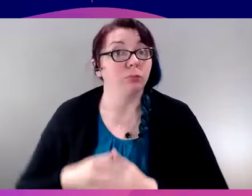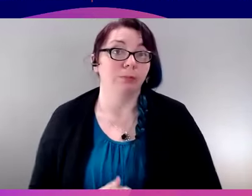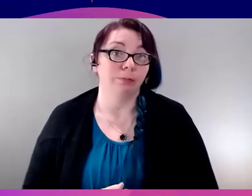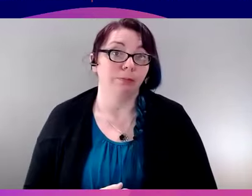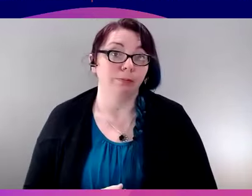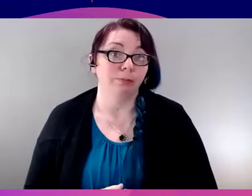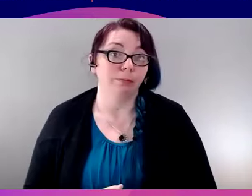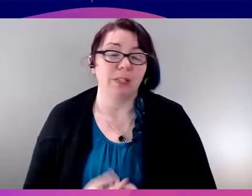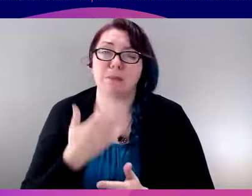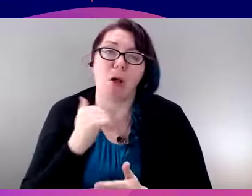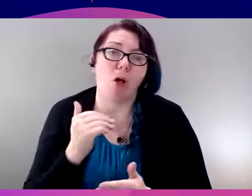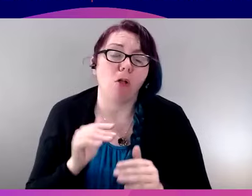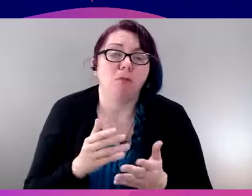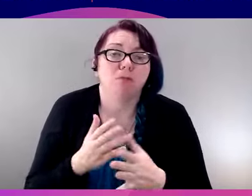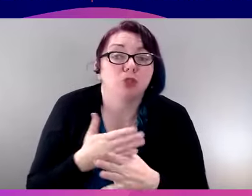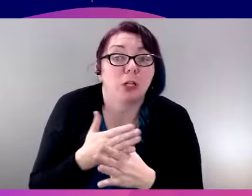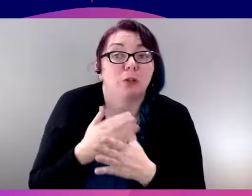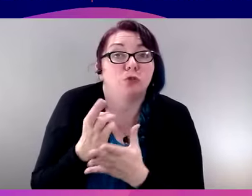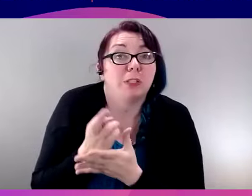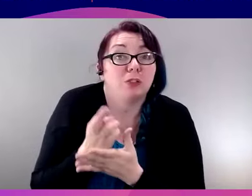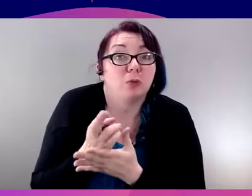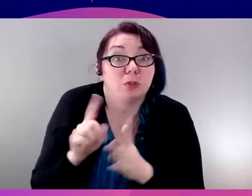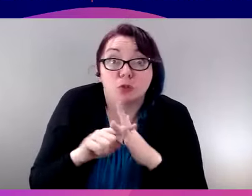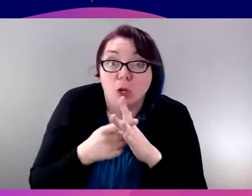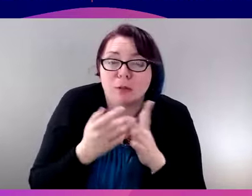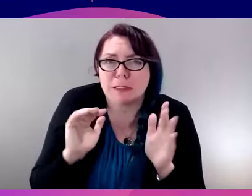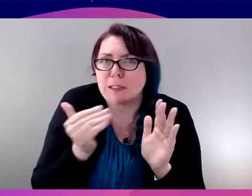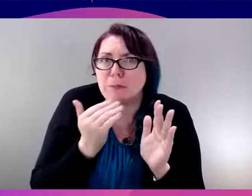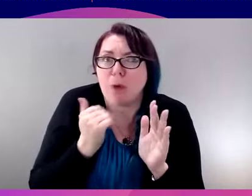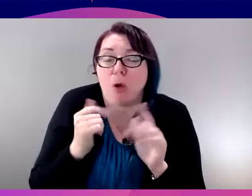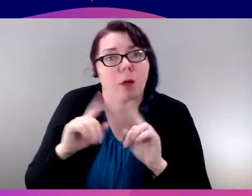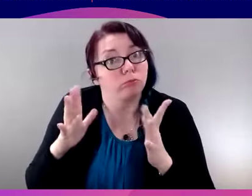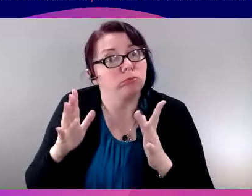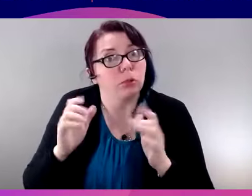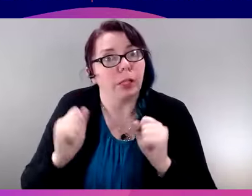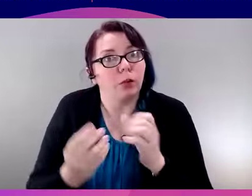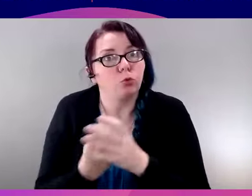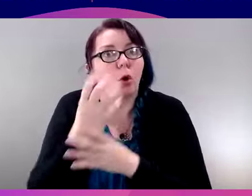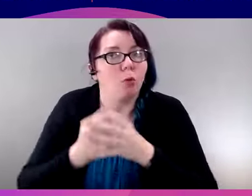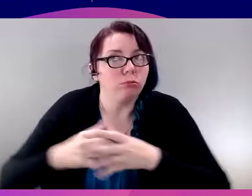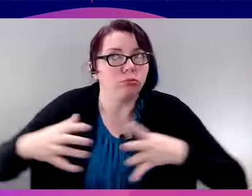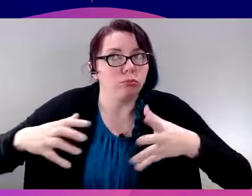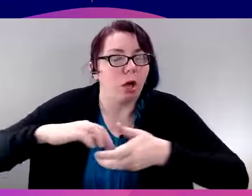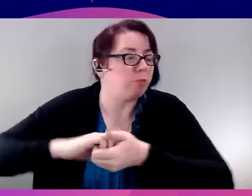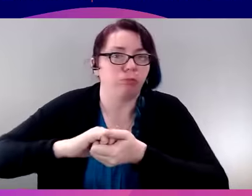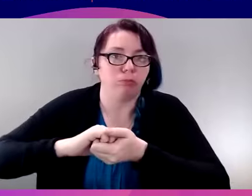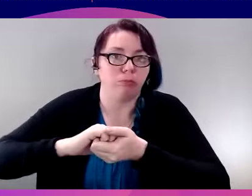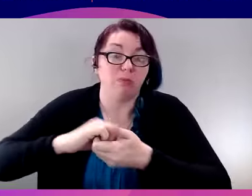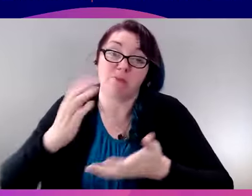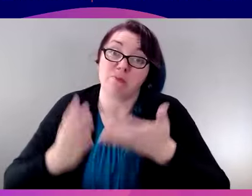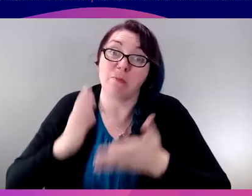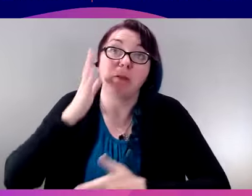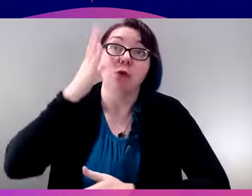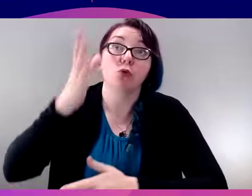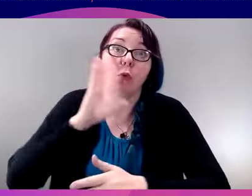of resources, and this might lead to larger collaborations, which can include potentially building collaborative programs